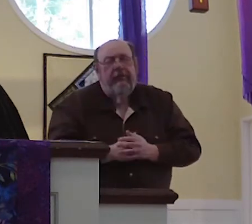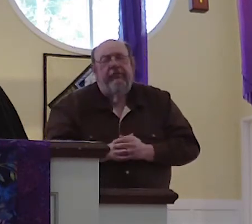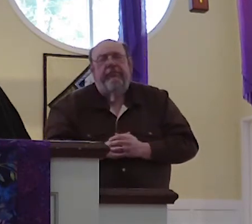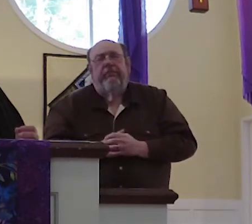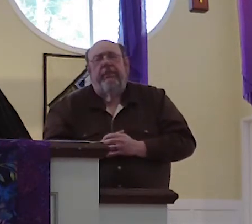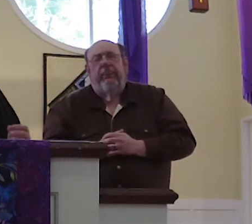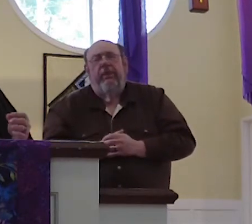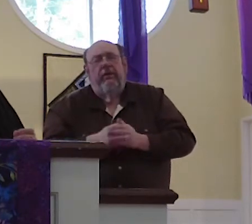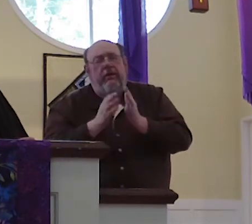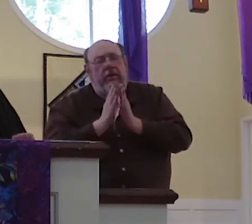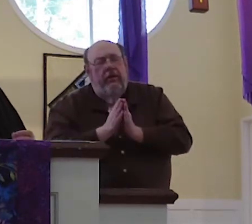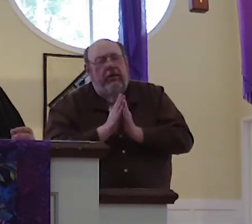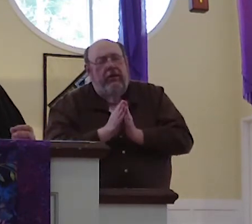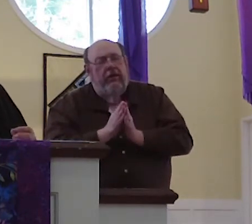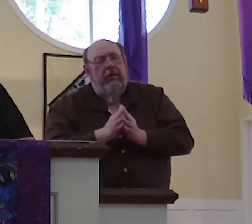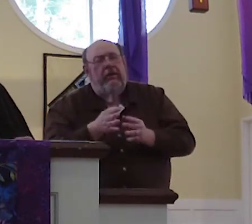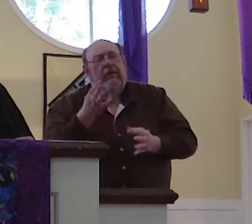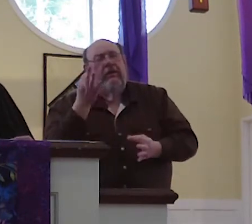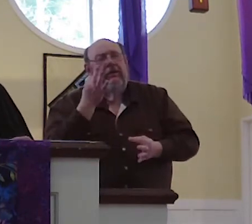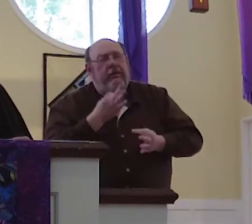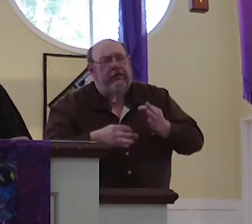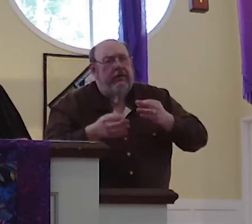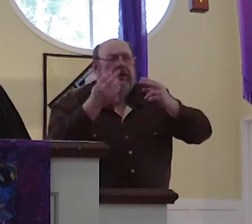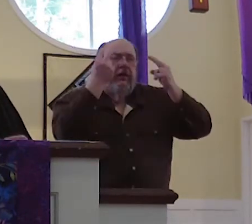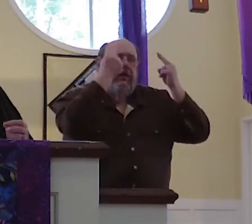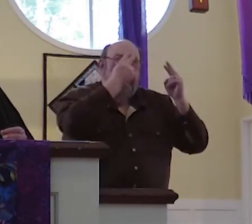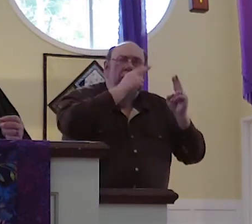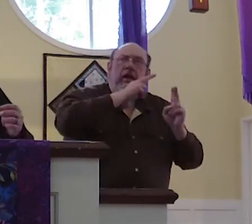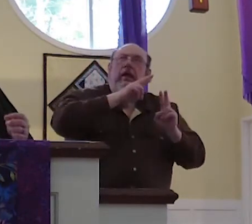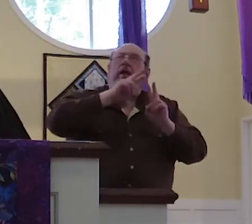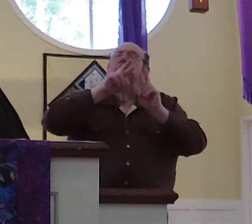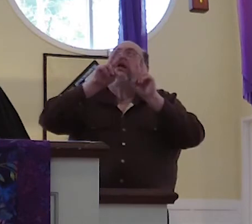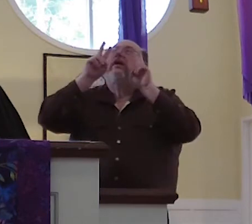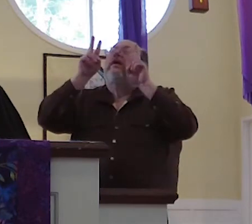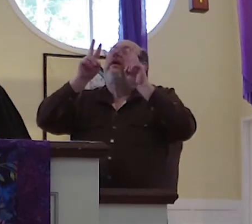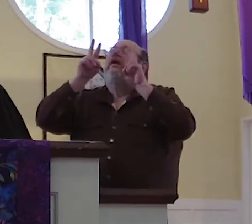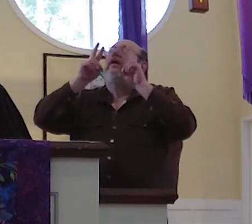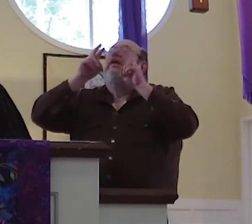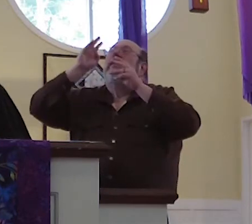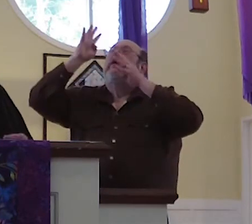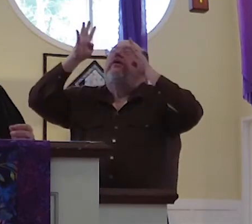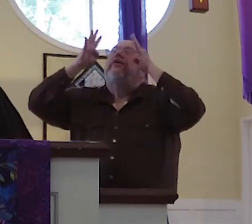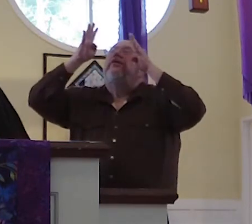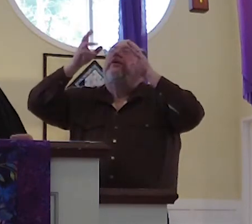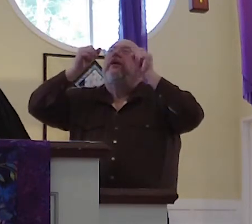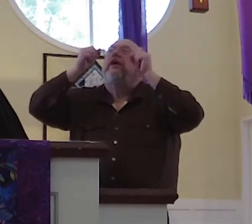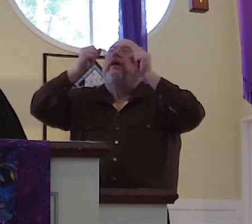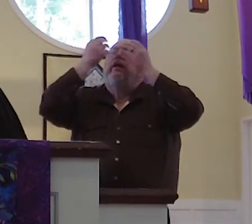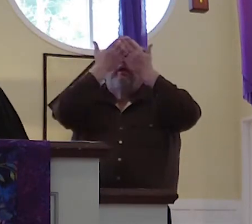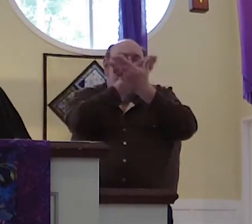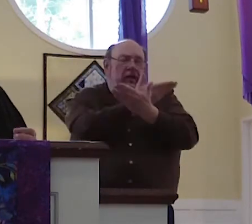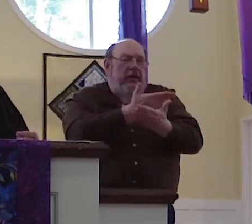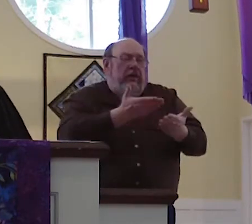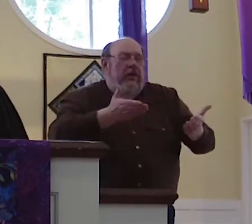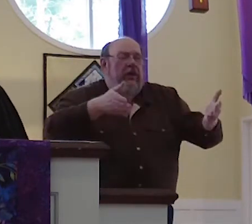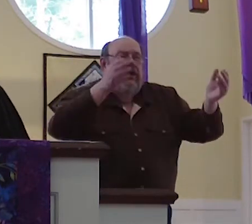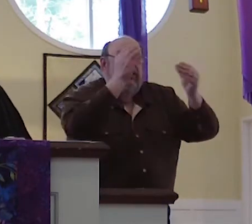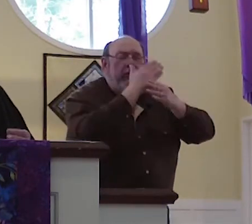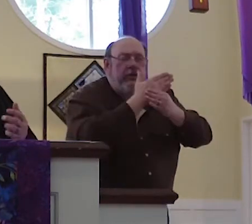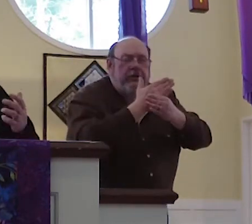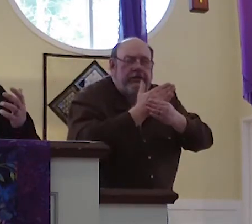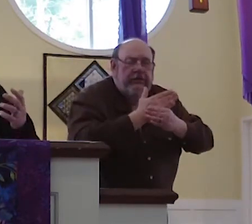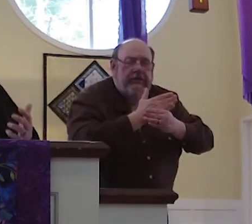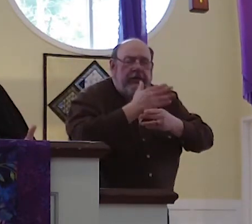When we pray, we're simply turning to the one who created us, the one who's laid out this journey for us, and we share the experiences of our